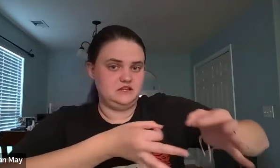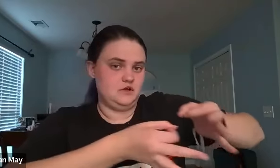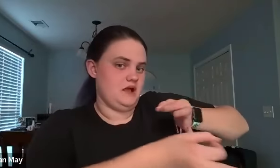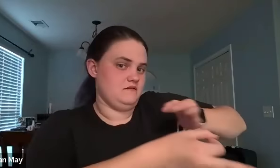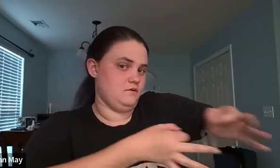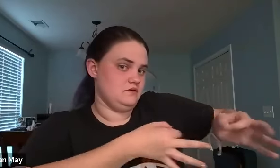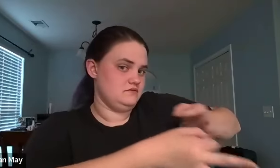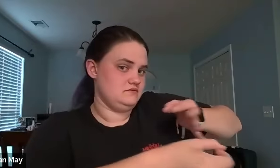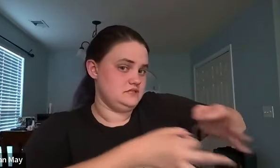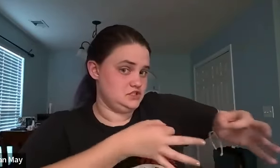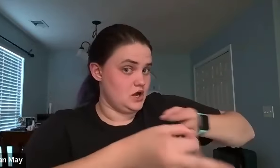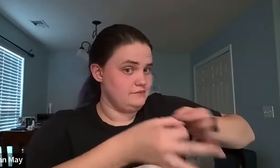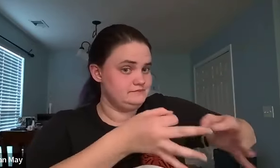go back and forth, describe.